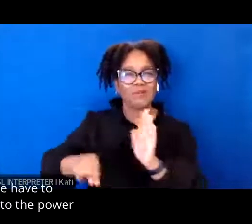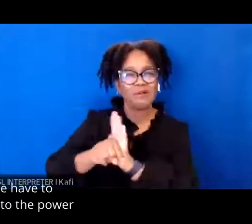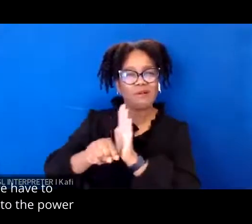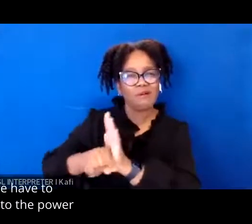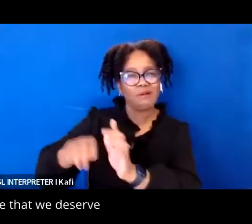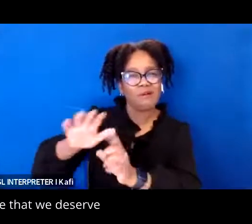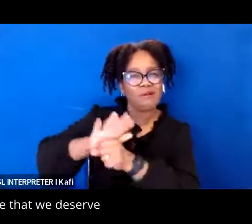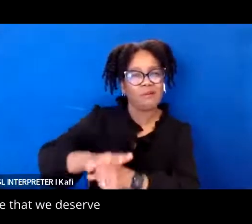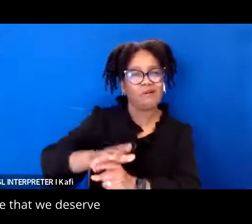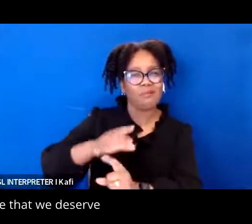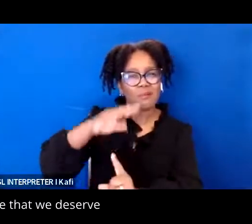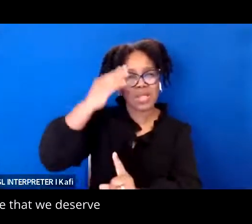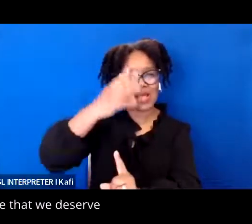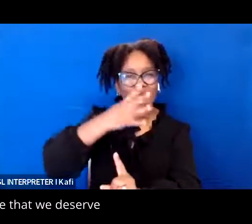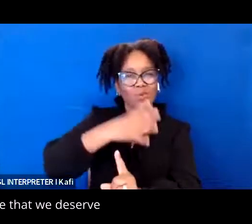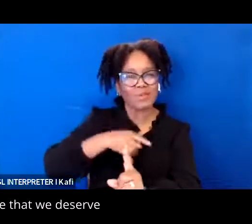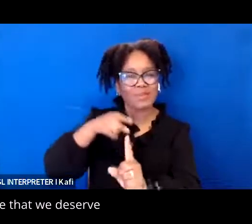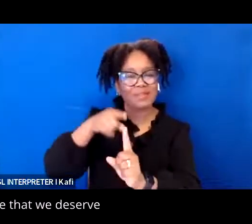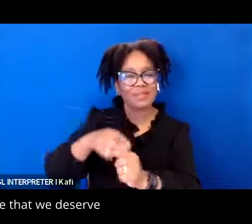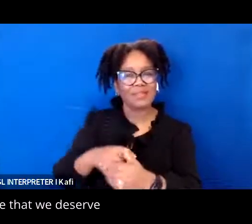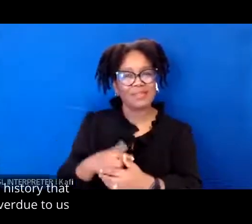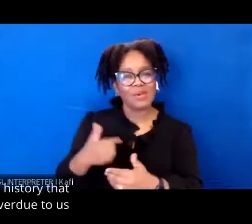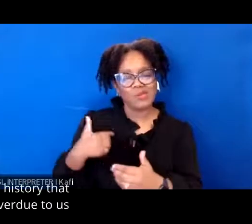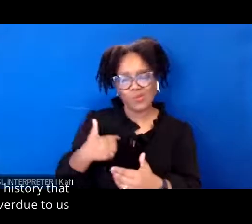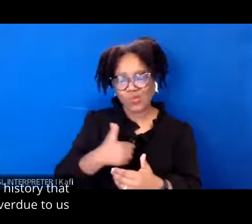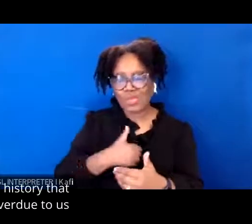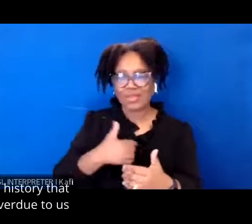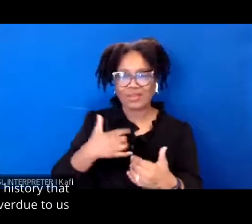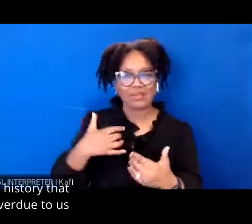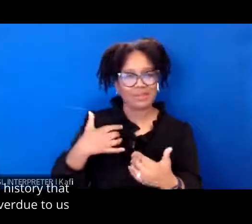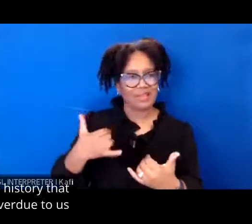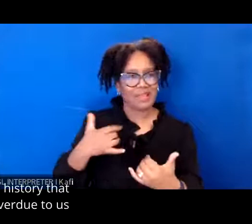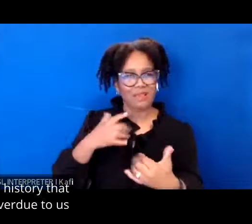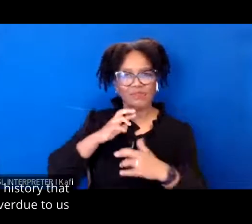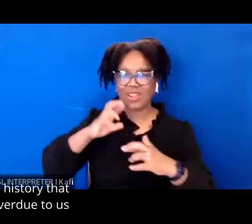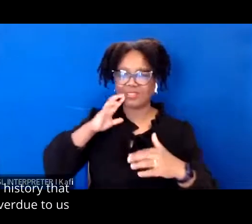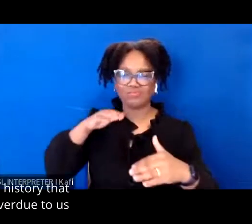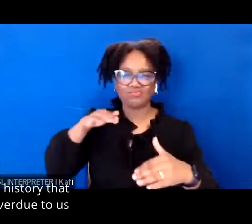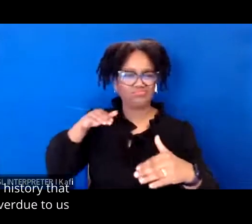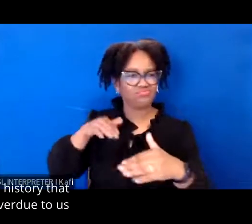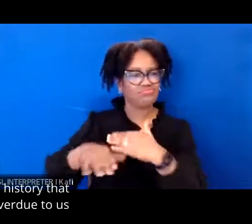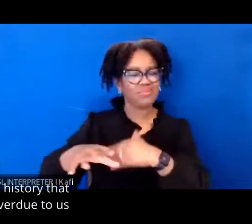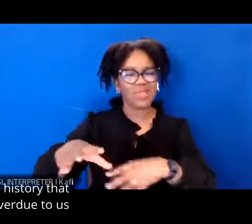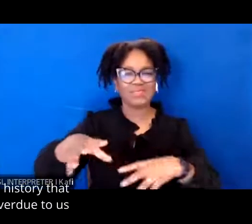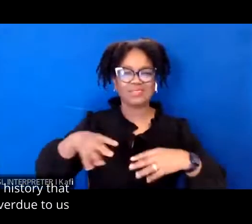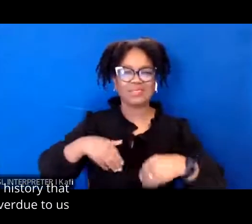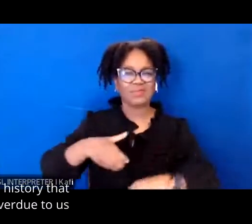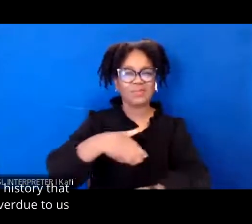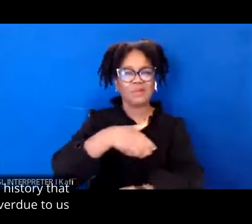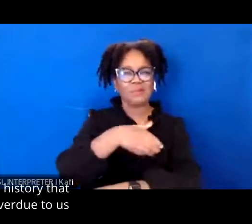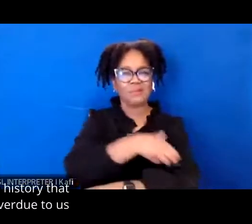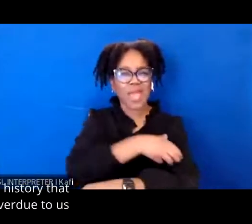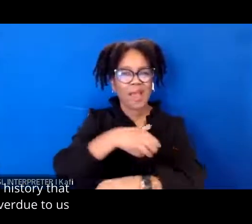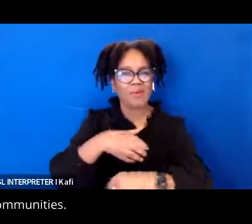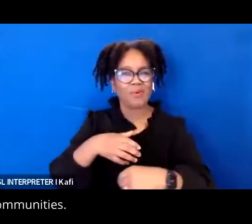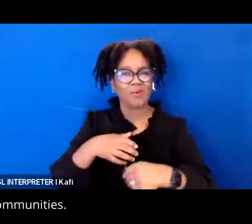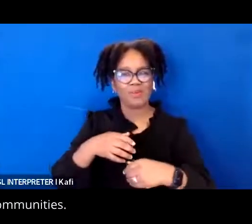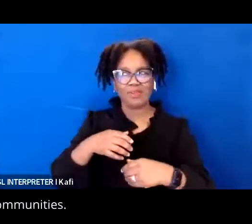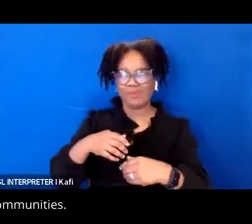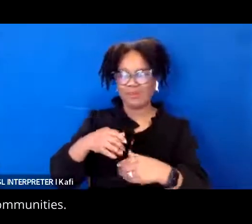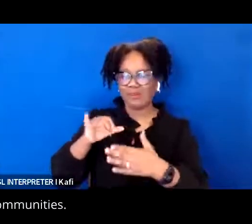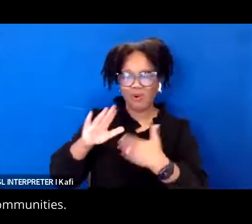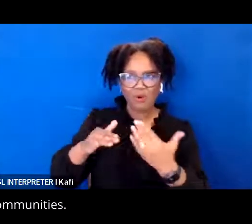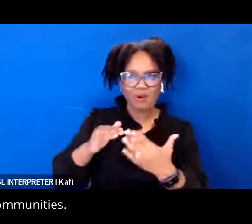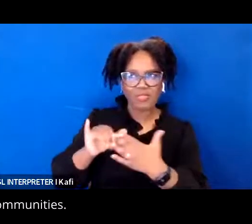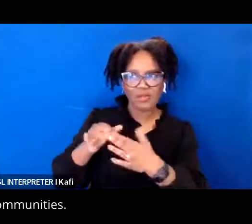the power and have the presence that we deserve and to make the history that has been long overdue to us and all